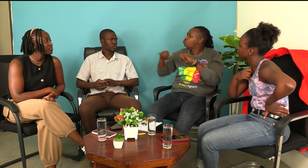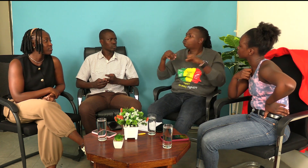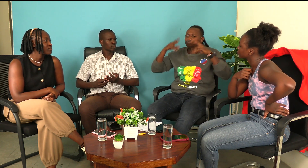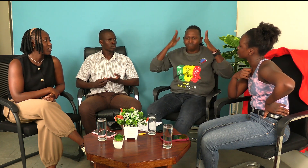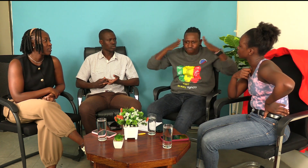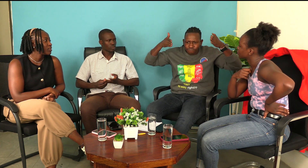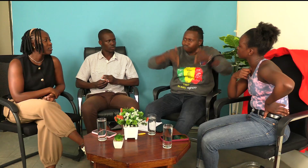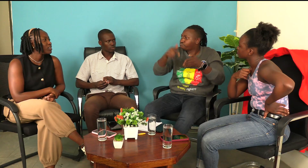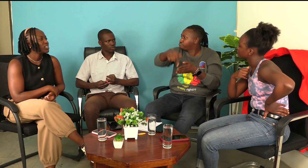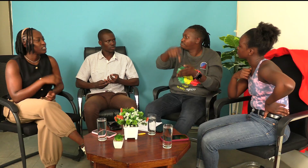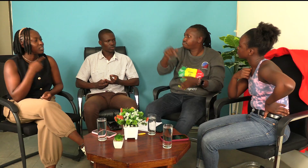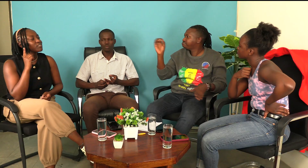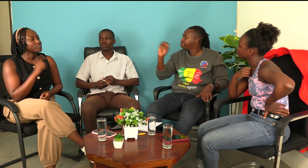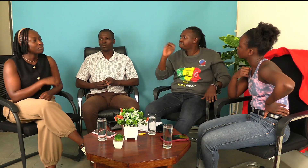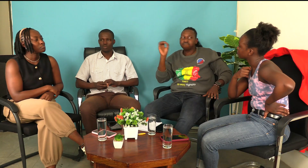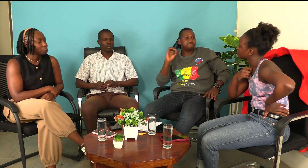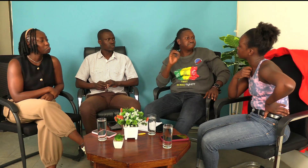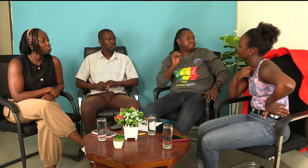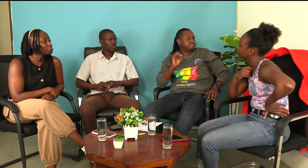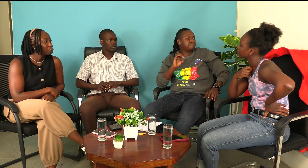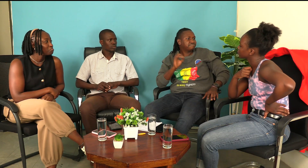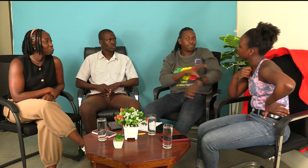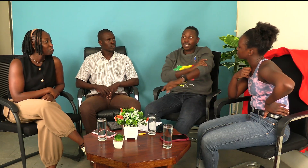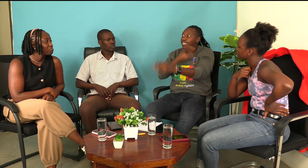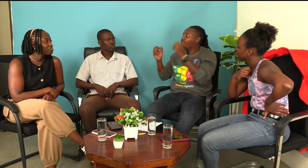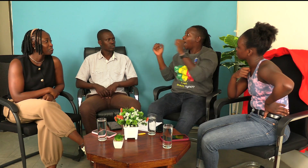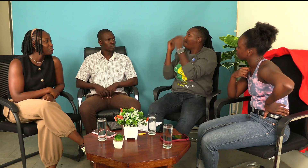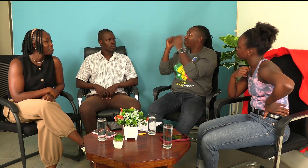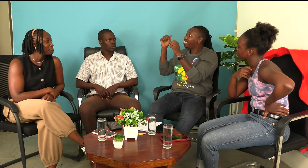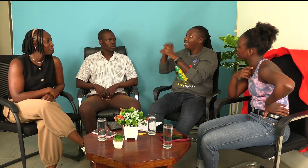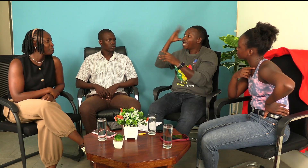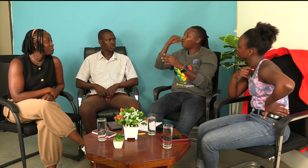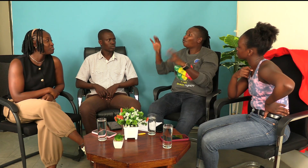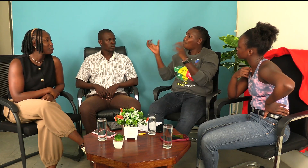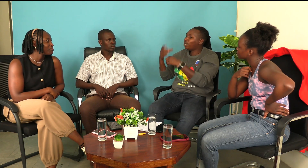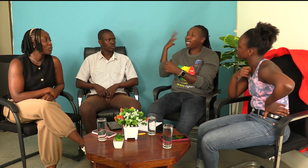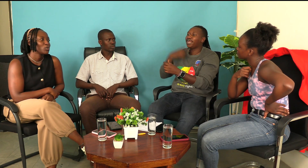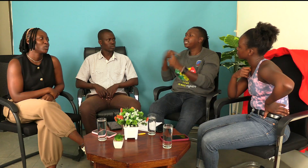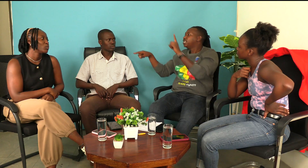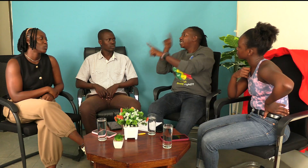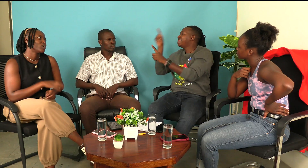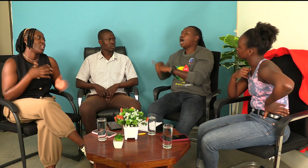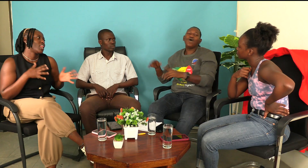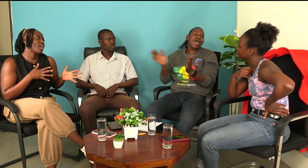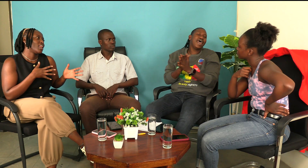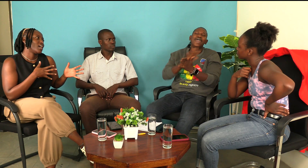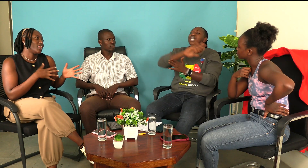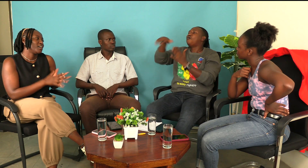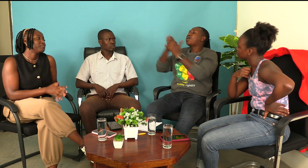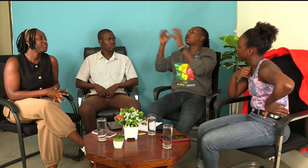any organization that are really trying to focus on them. If there are these happenings, we're hearing